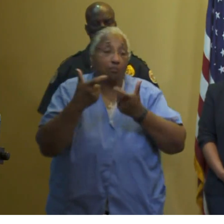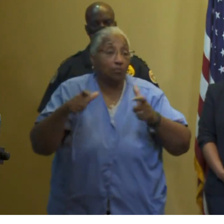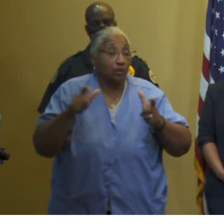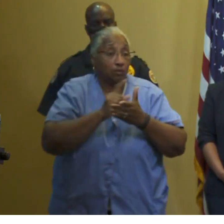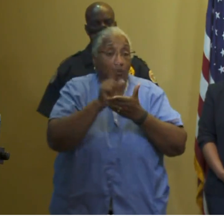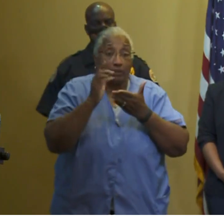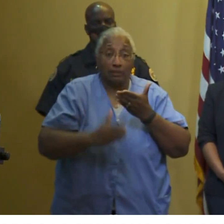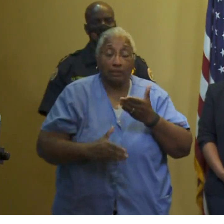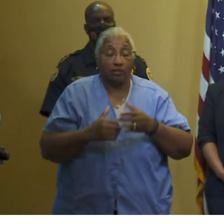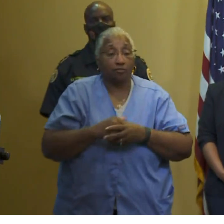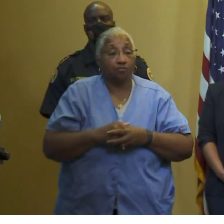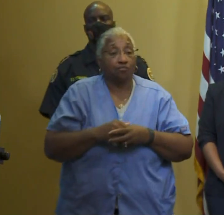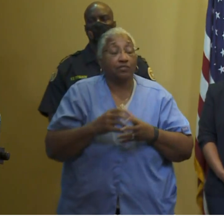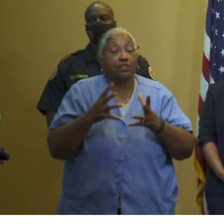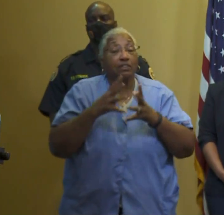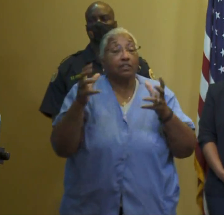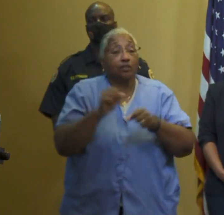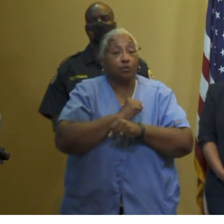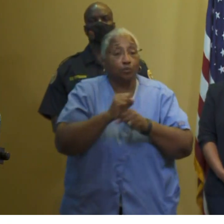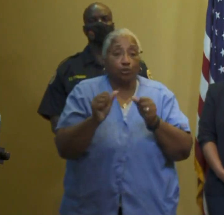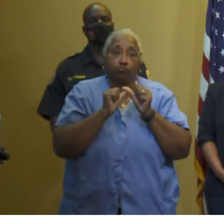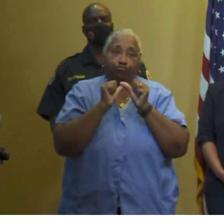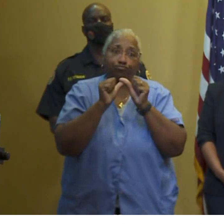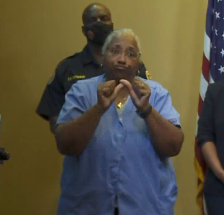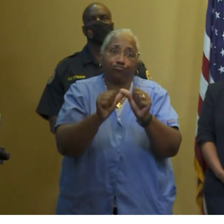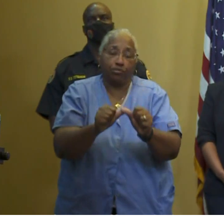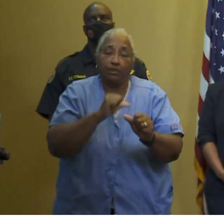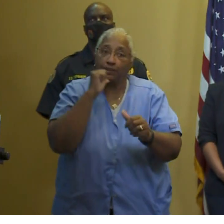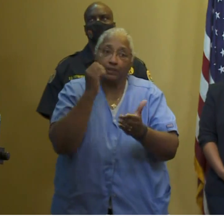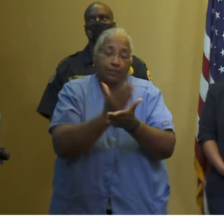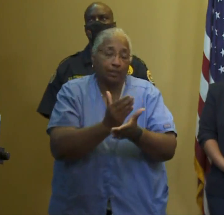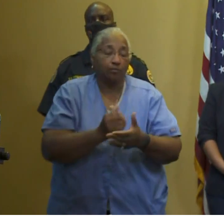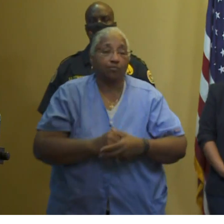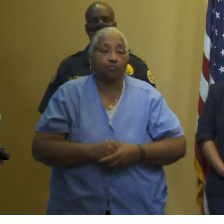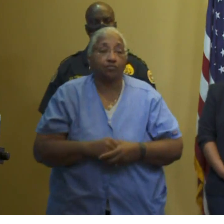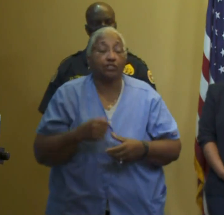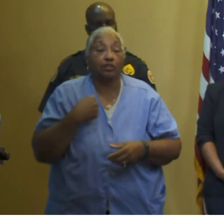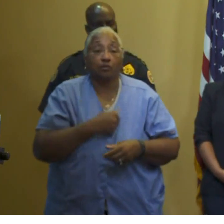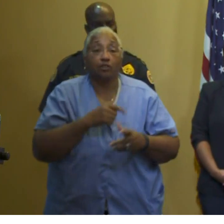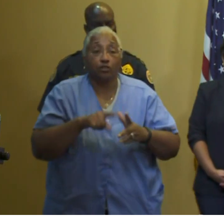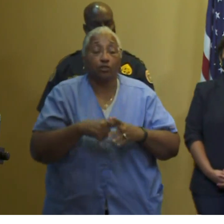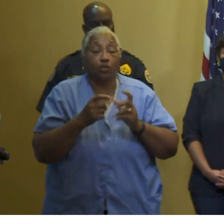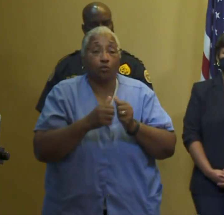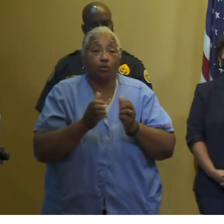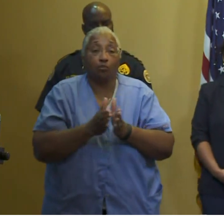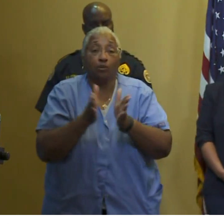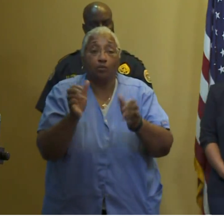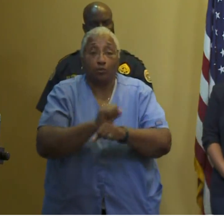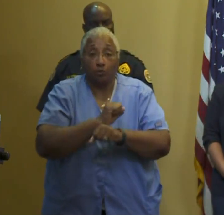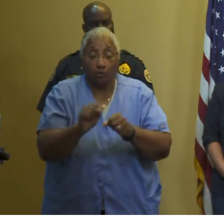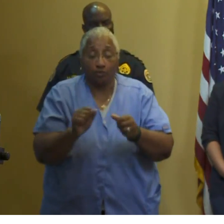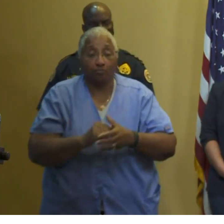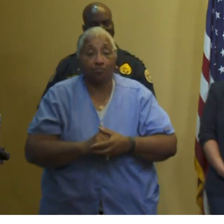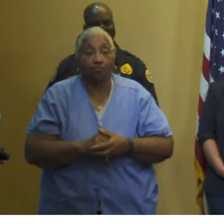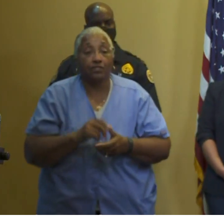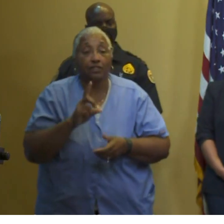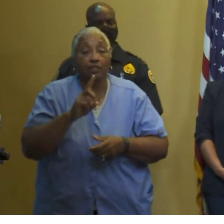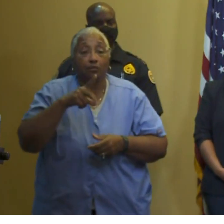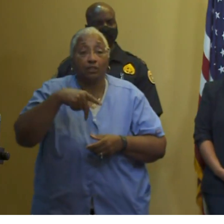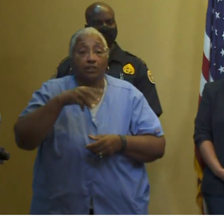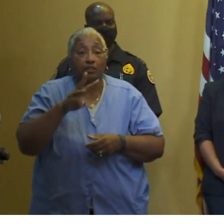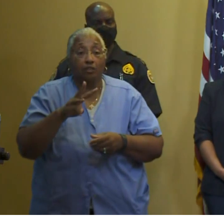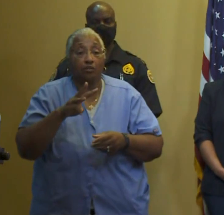A lot of work going, nothing stopped. DPW has, I'm going to start with Public Works and go on down through a few things. DPW has now